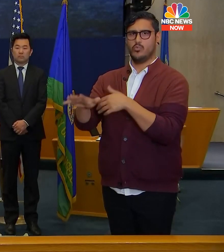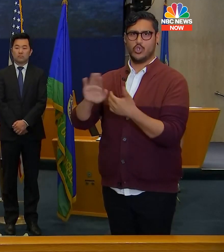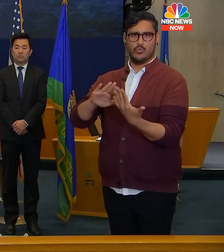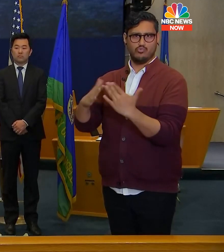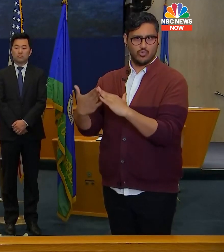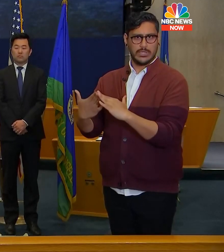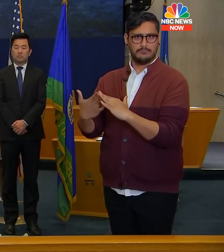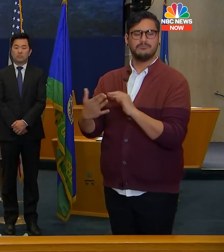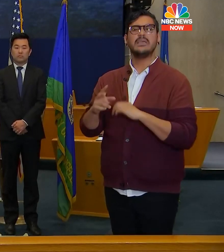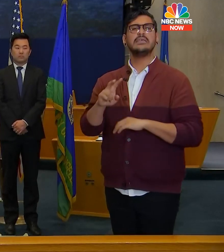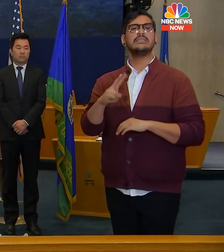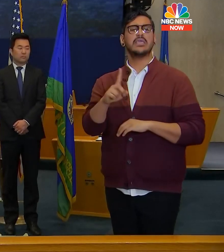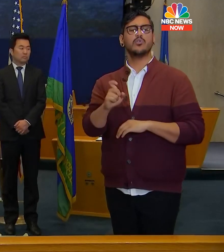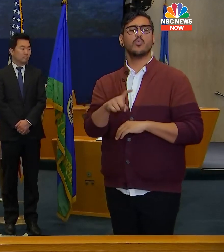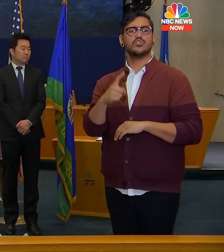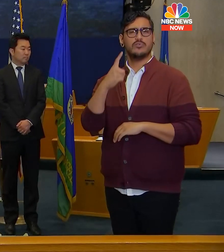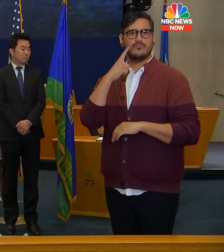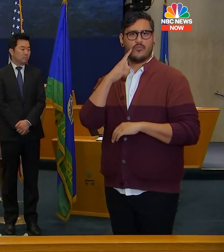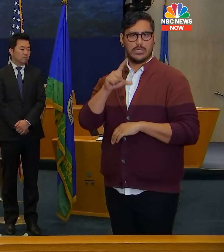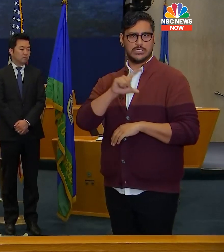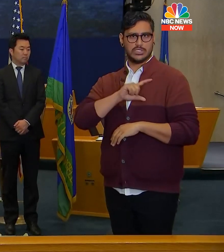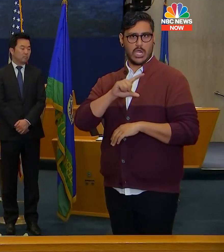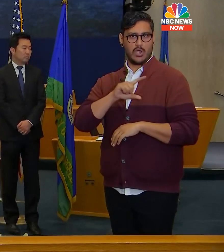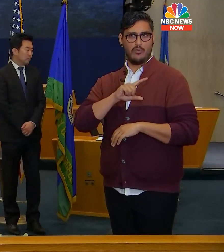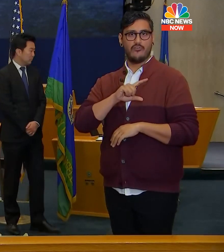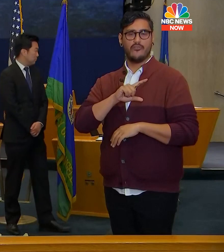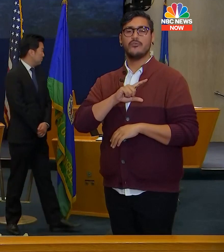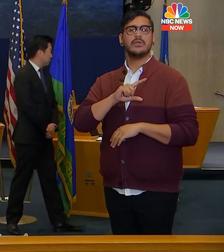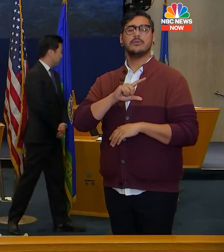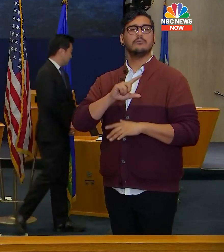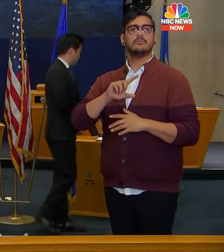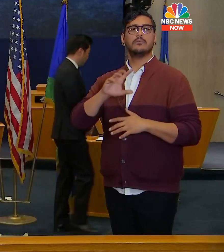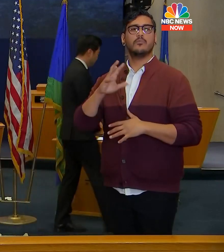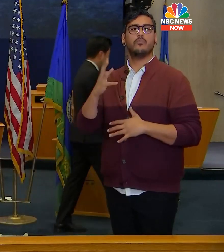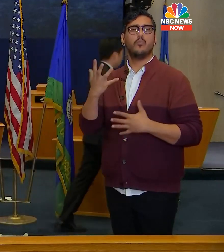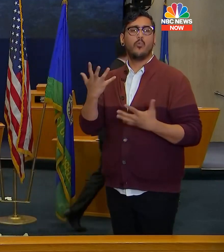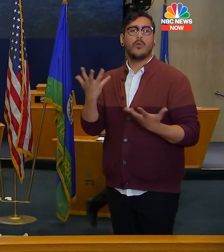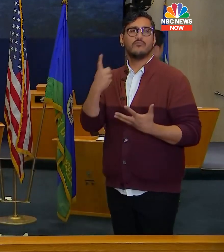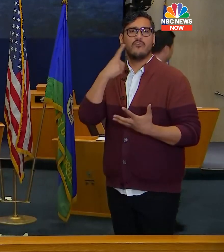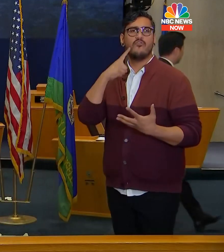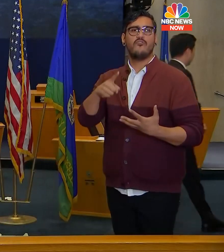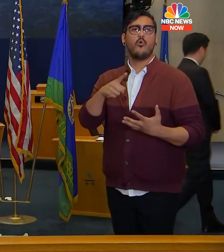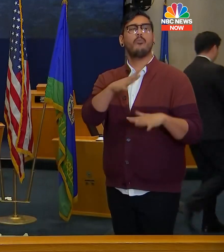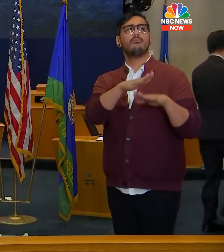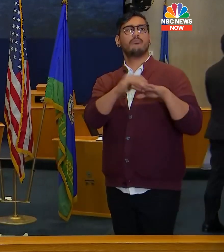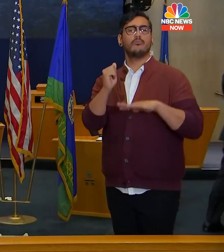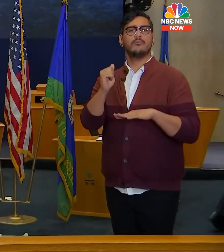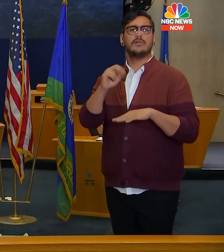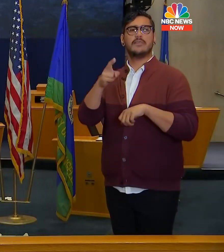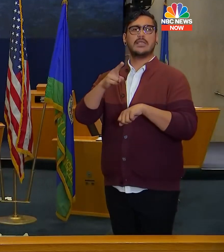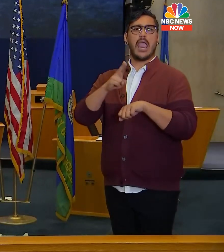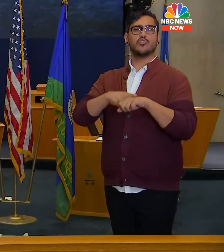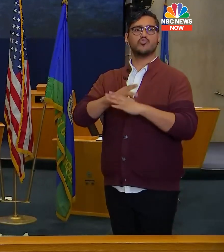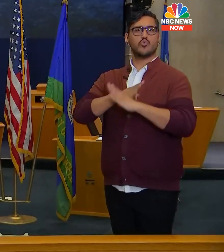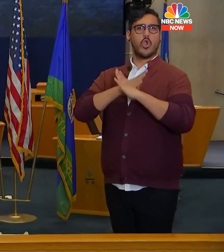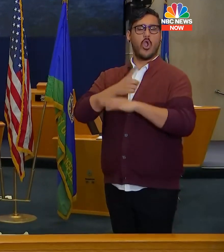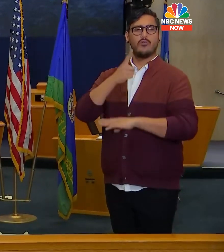for the sheriff, what is the threshold for summoning the National Guard to Southern California? Thanks. We'll start with Dr. Pereira.